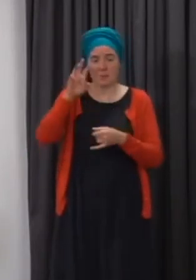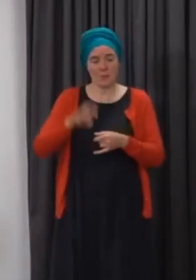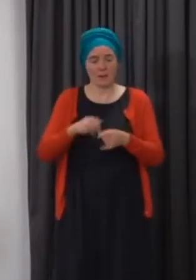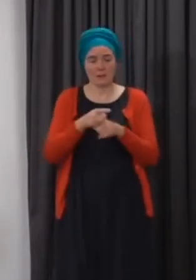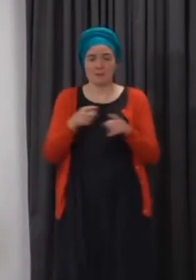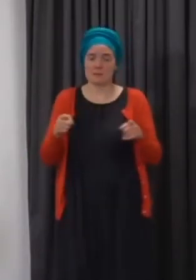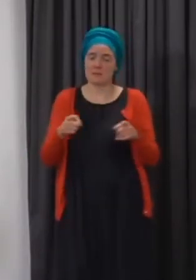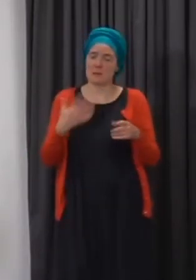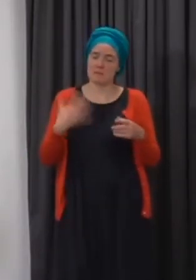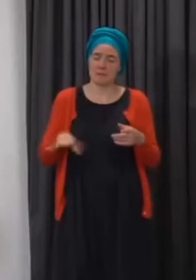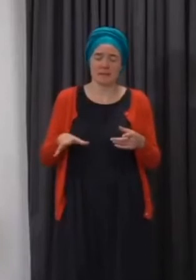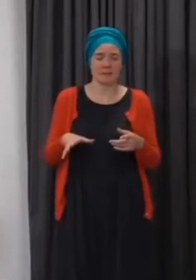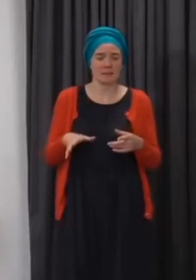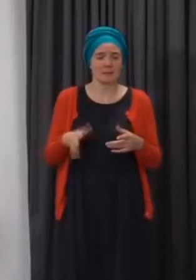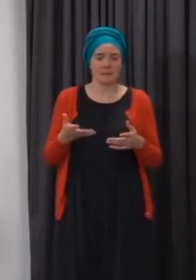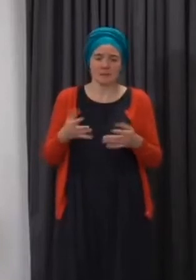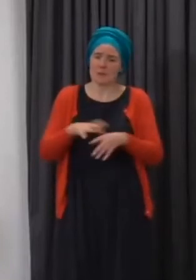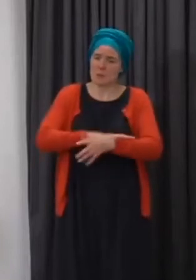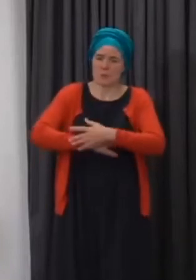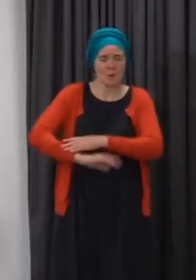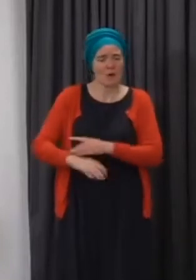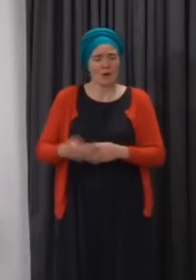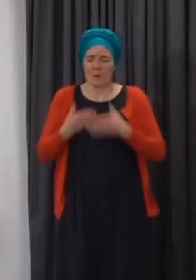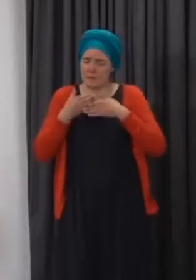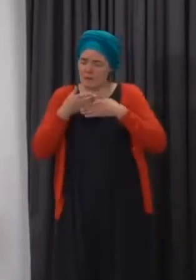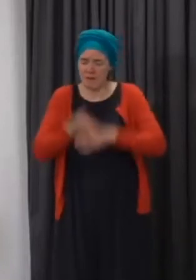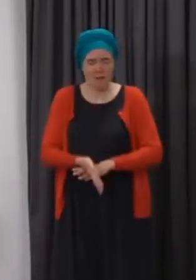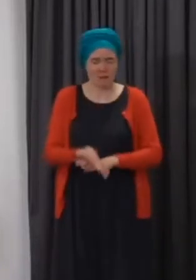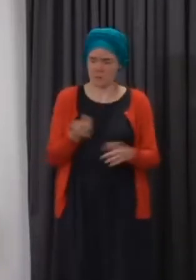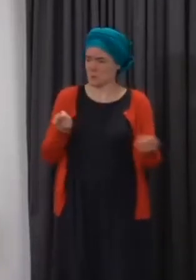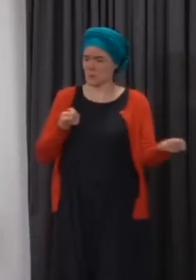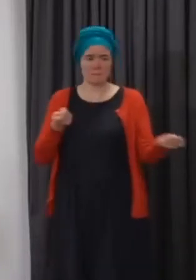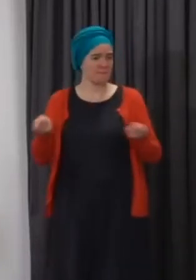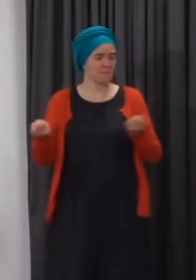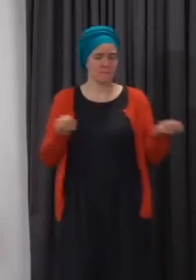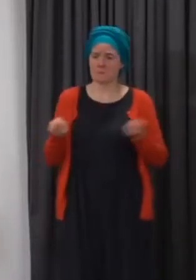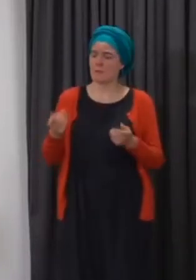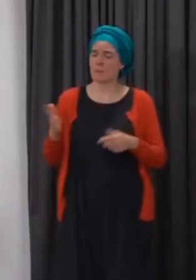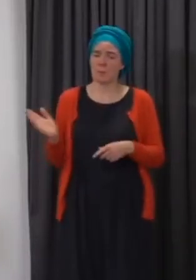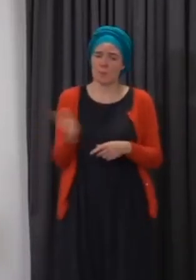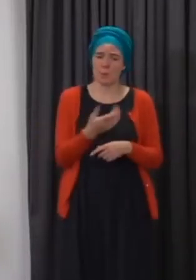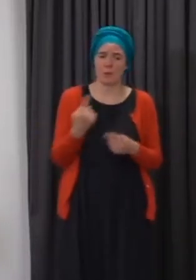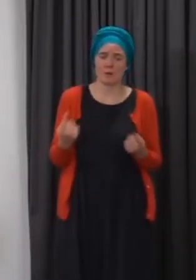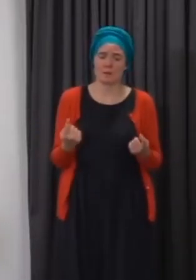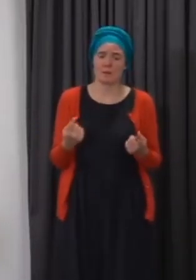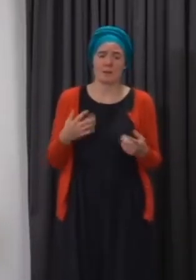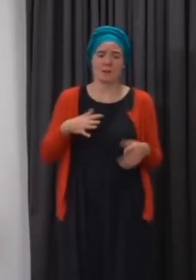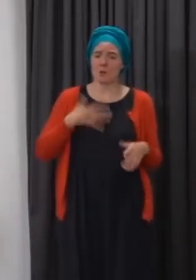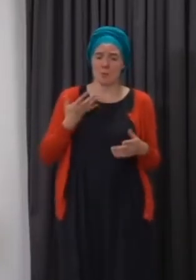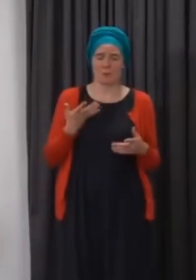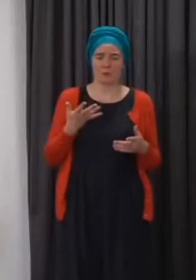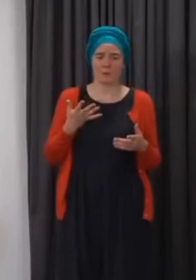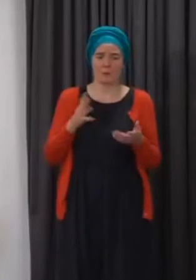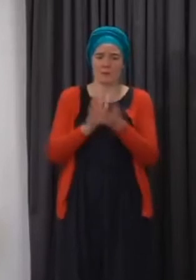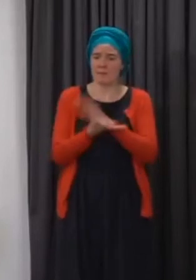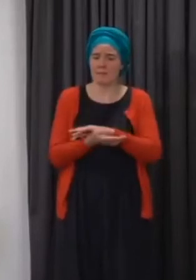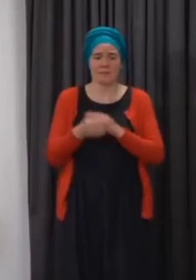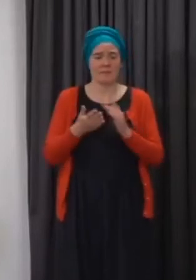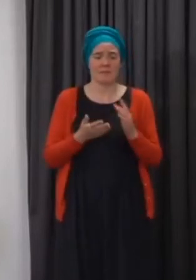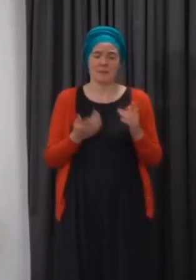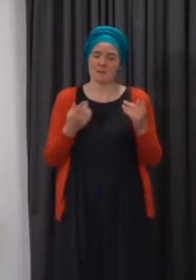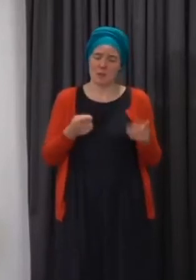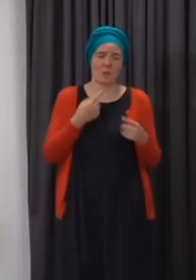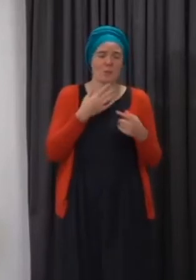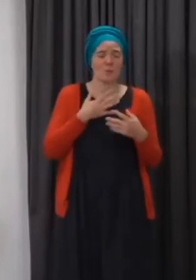this away over the forthcoming bank holiday weekend and beyond. For the time being, the advice remains to stay at home to protect yourself and your